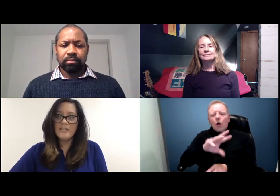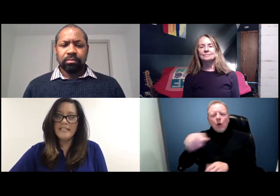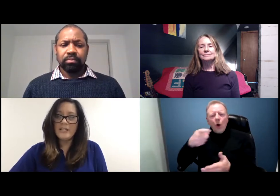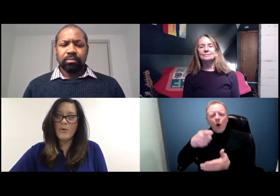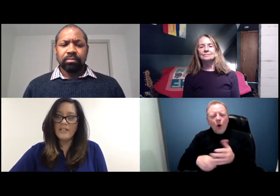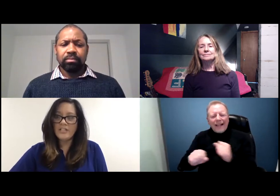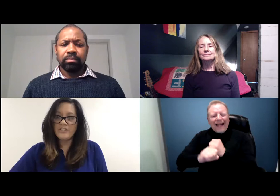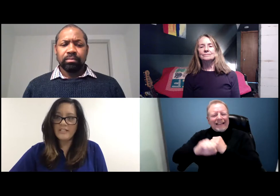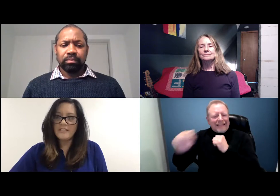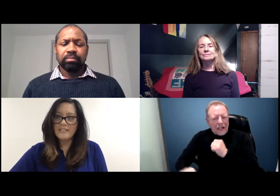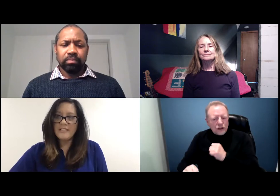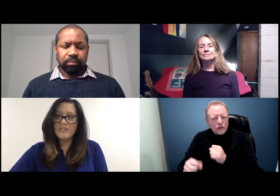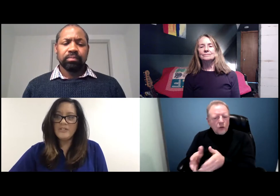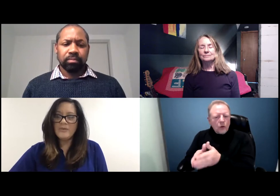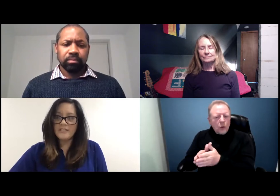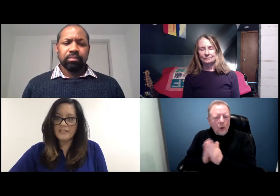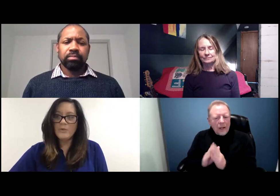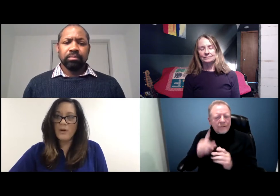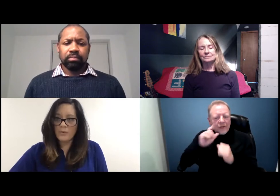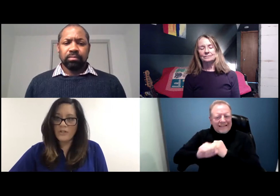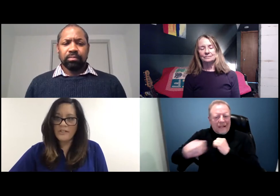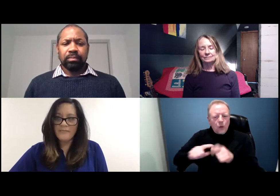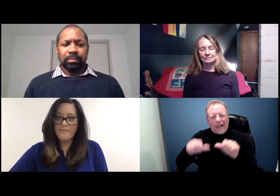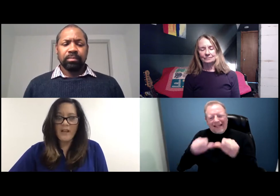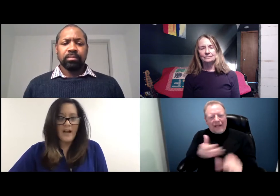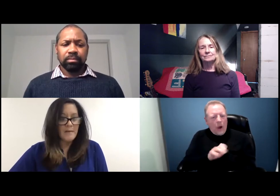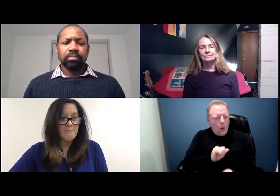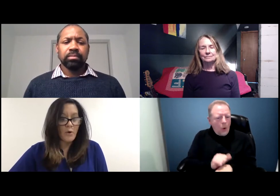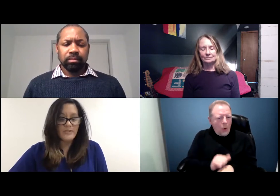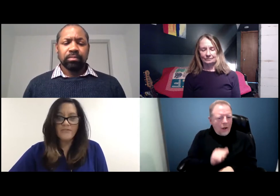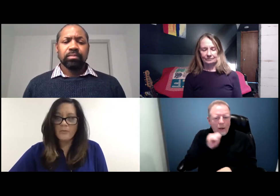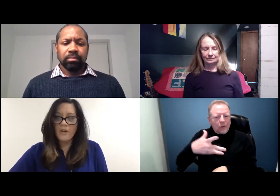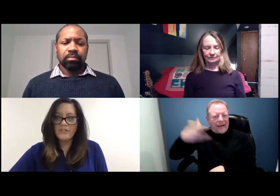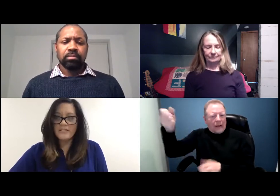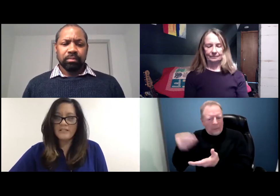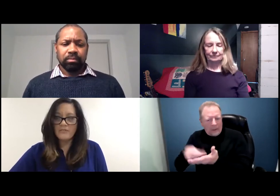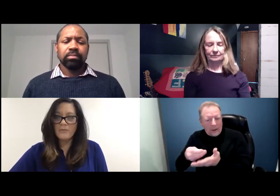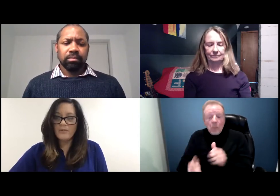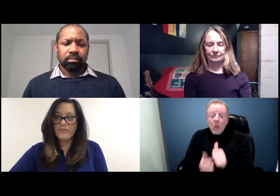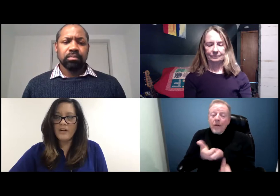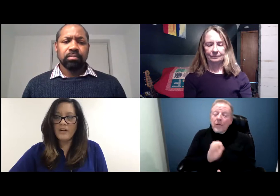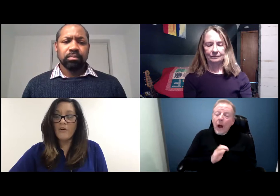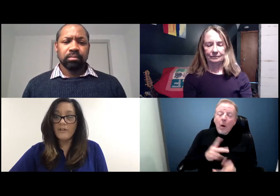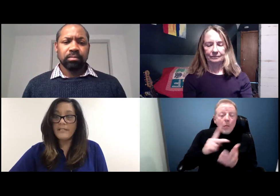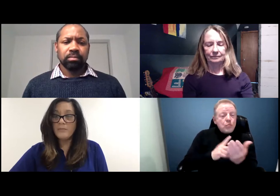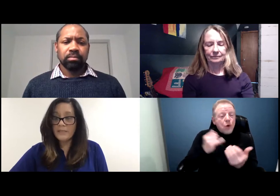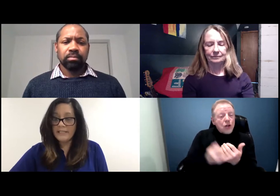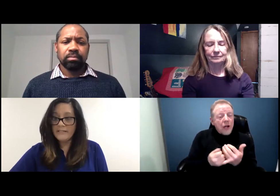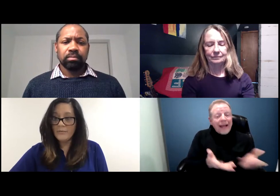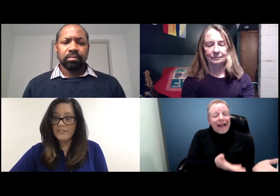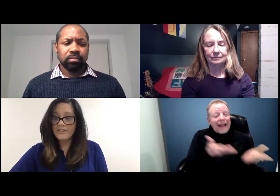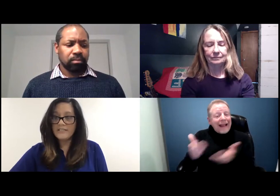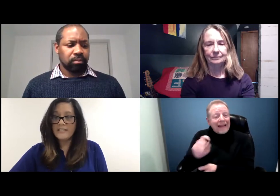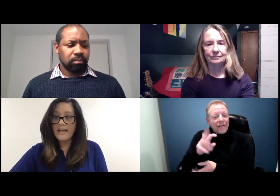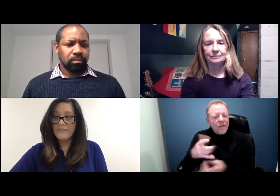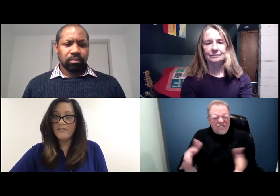to EOHHS to continue our work. Most of our project deliverables are already complete.